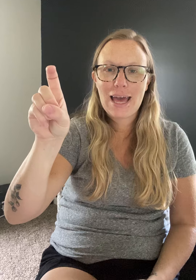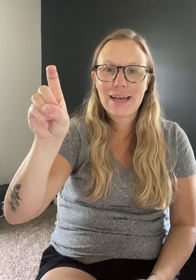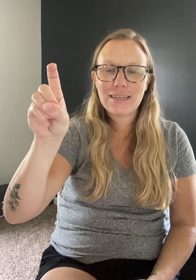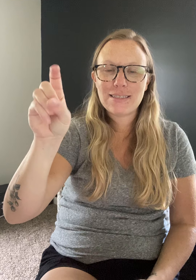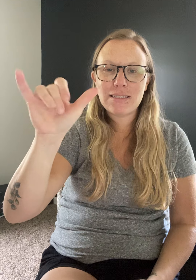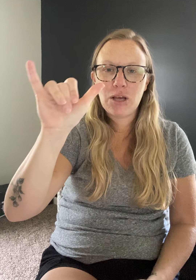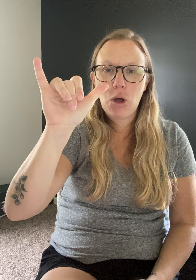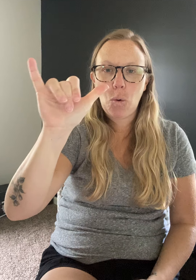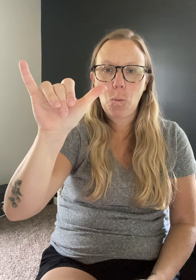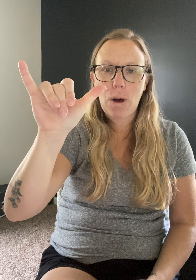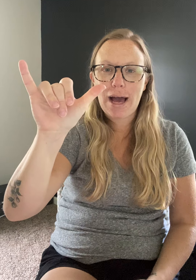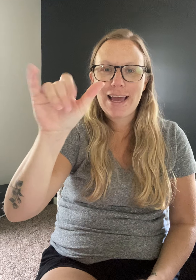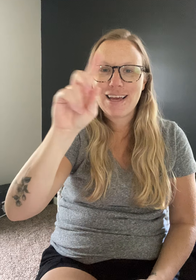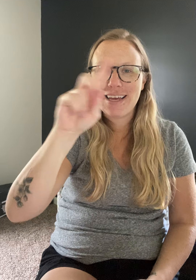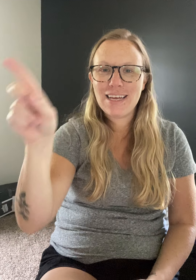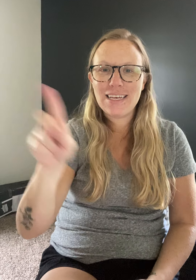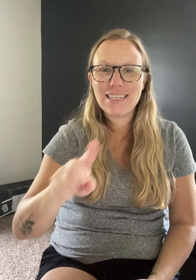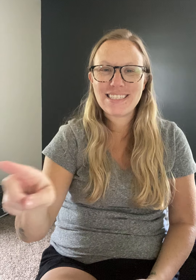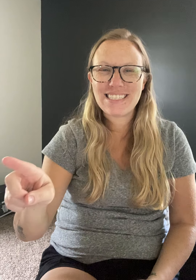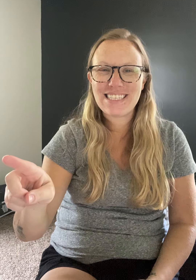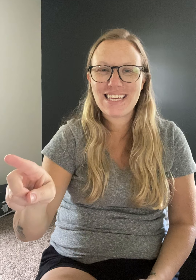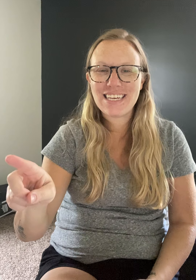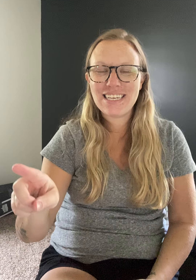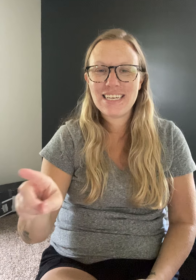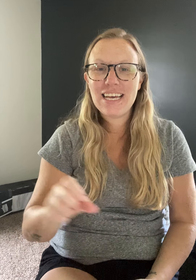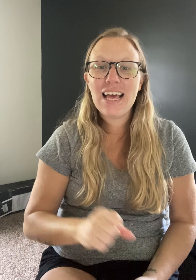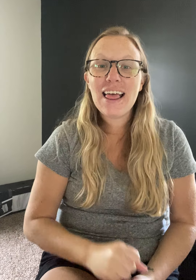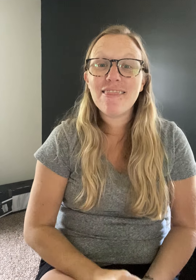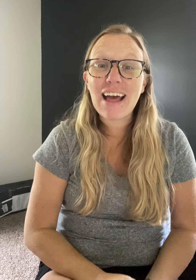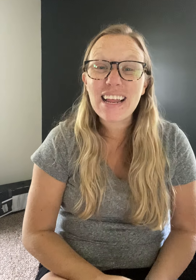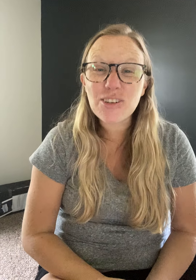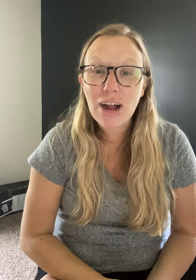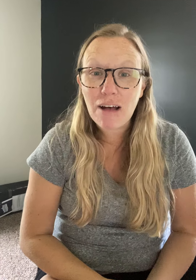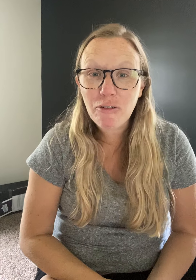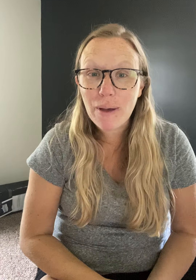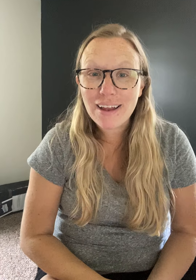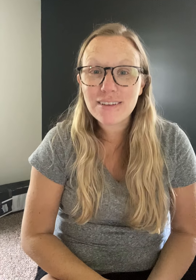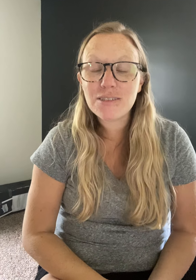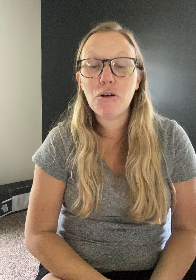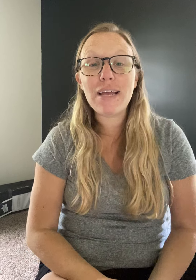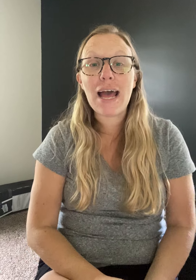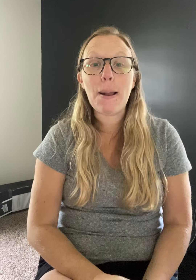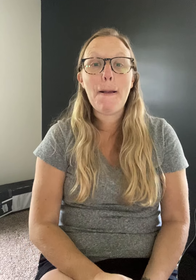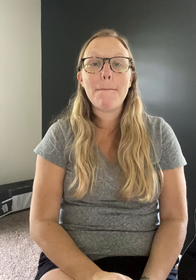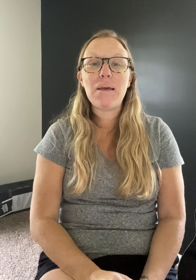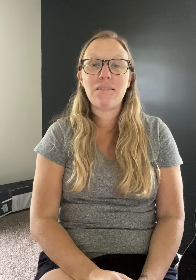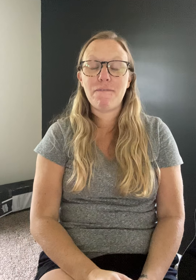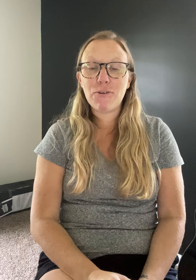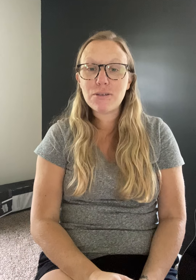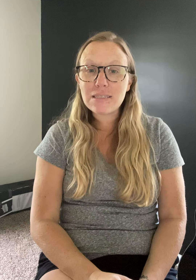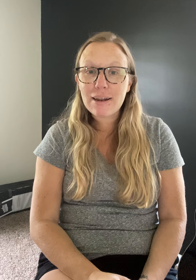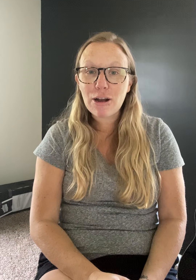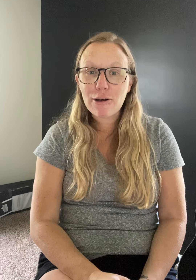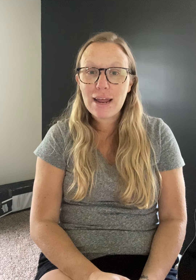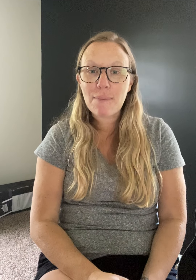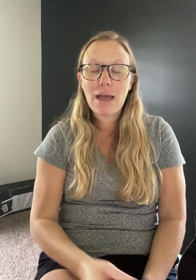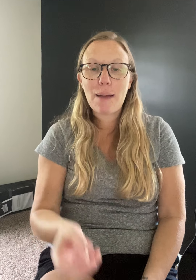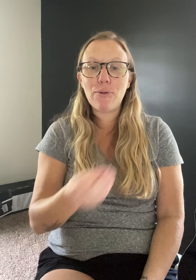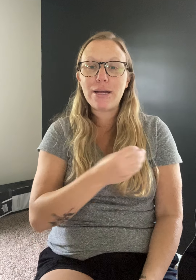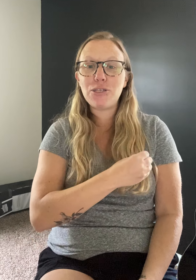X, Y, Z. That is our alphabet. So again, pick the first letter in your name and bring it to